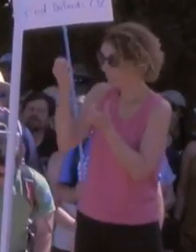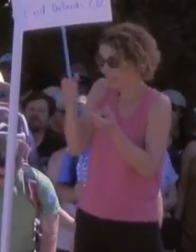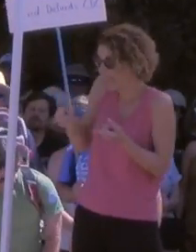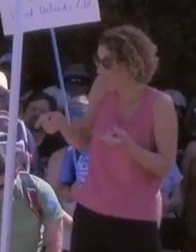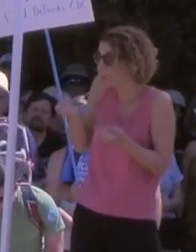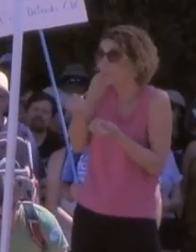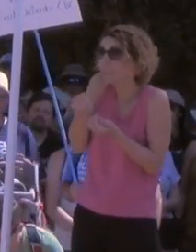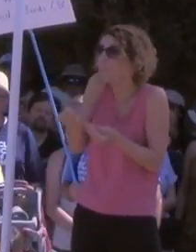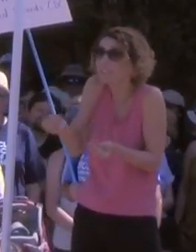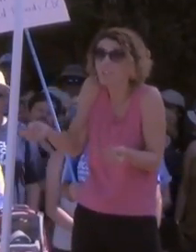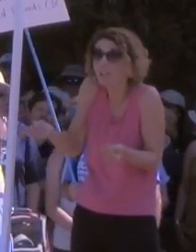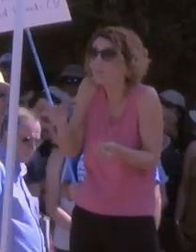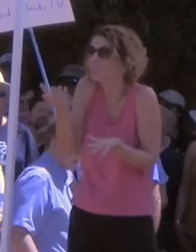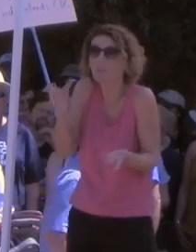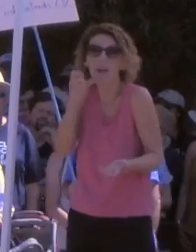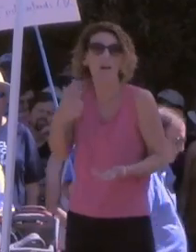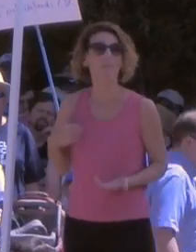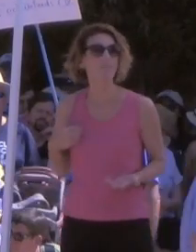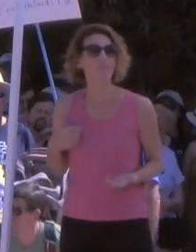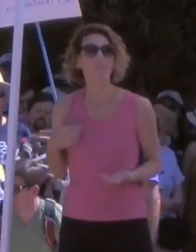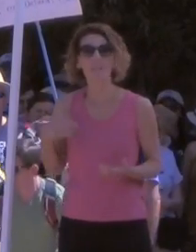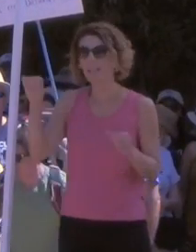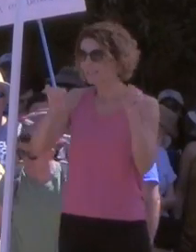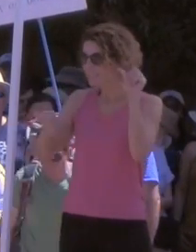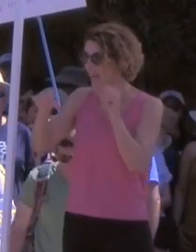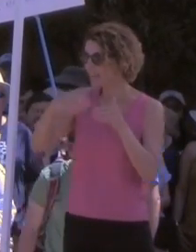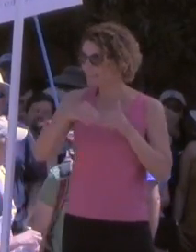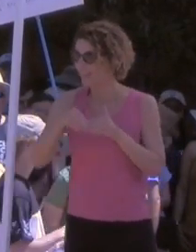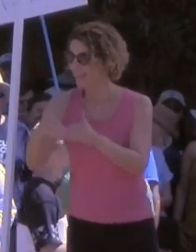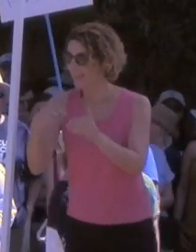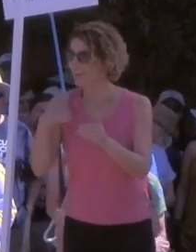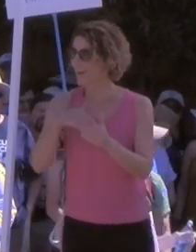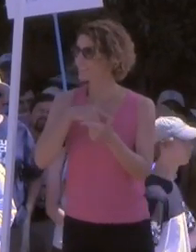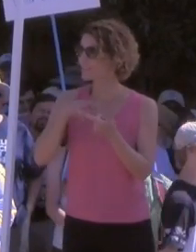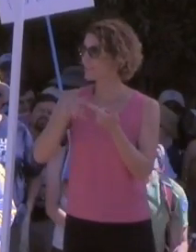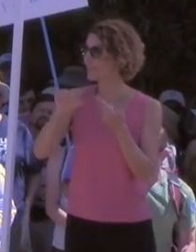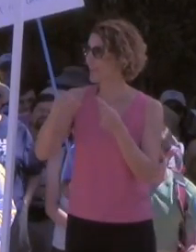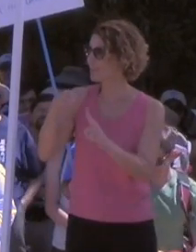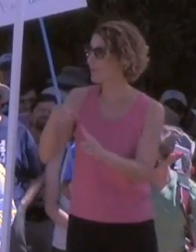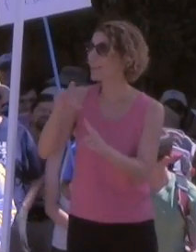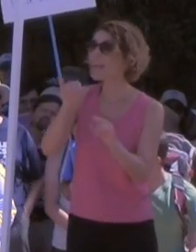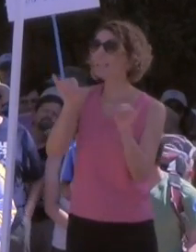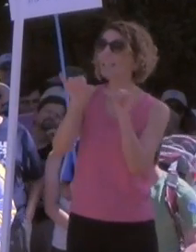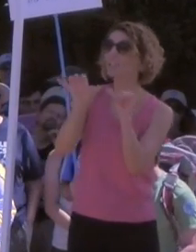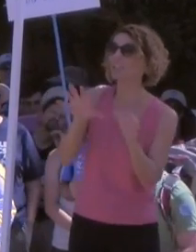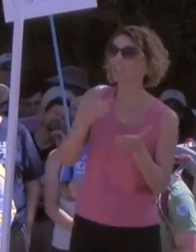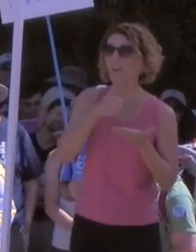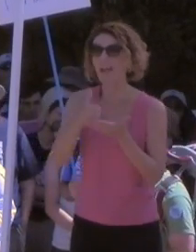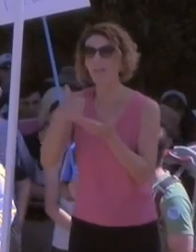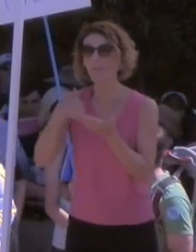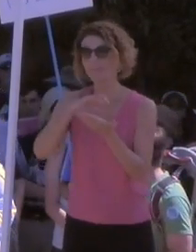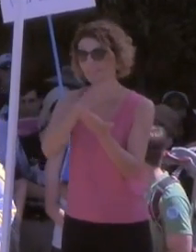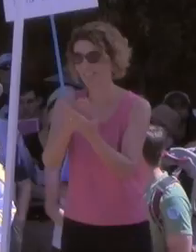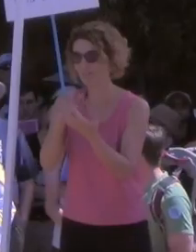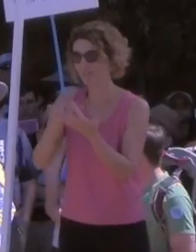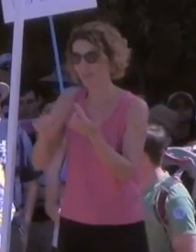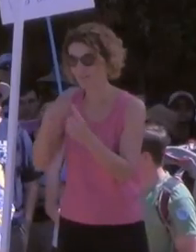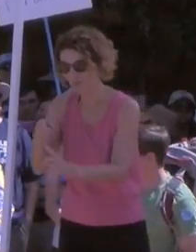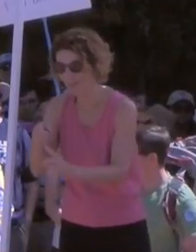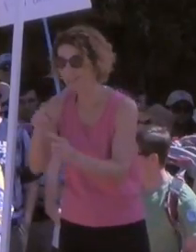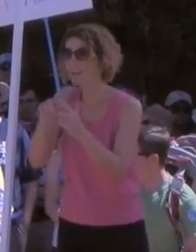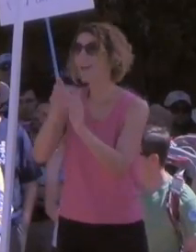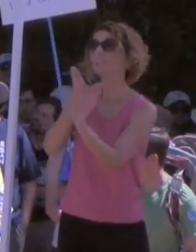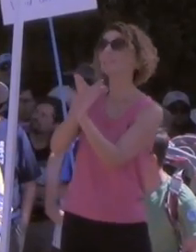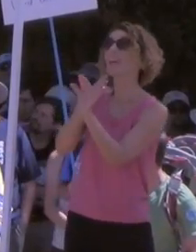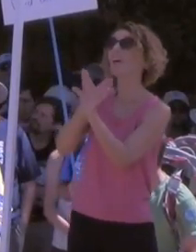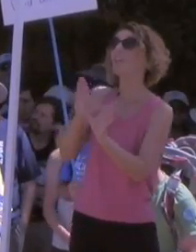didn't exist. Science brought us there, and the engineers helped us get there, and the